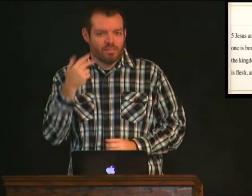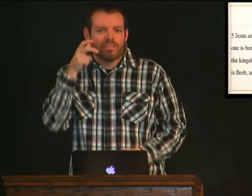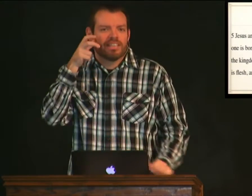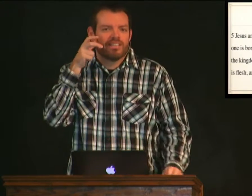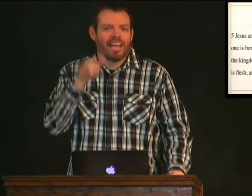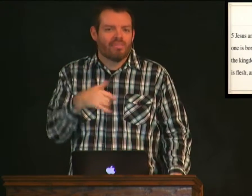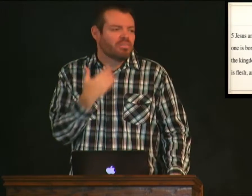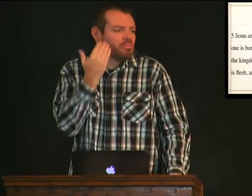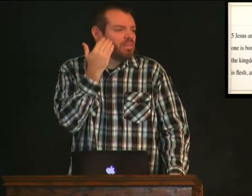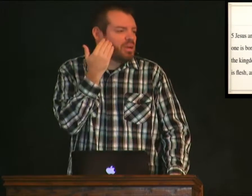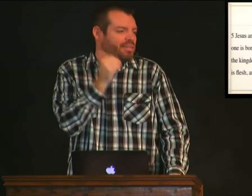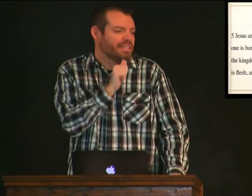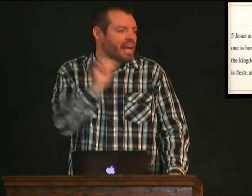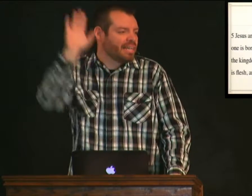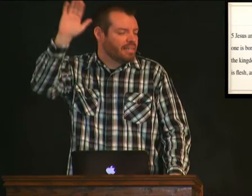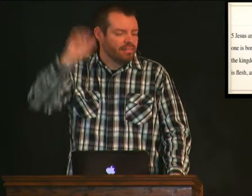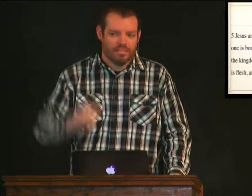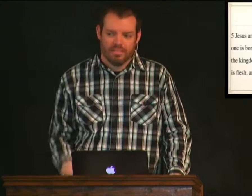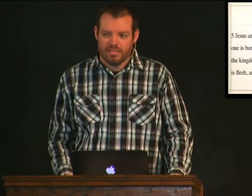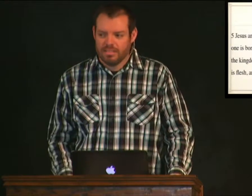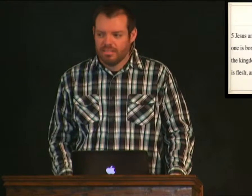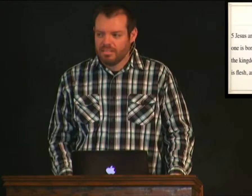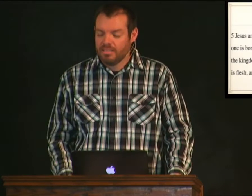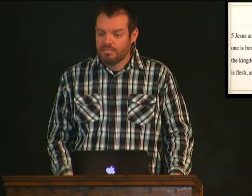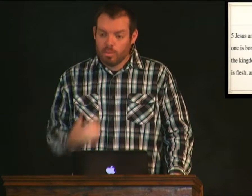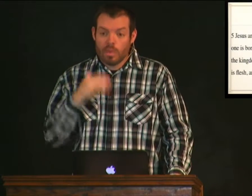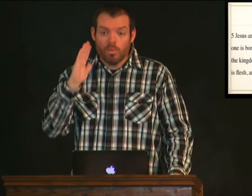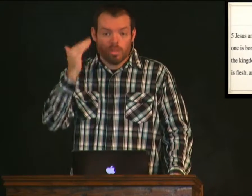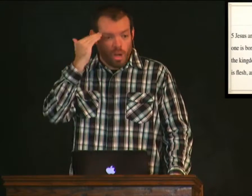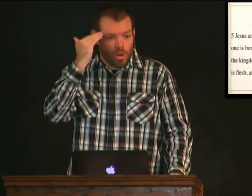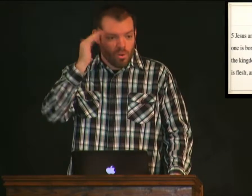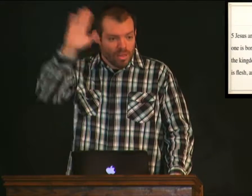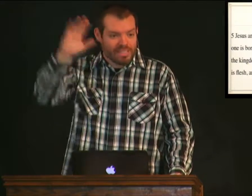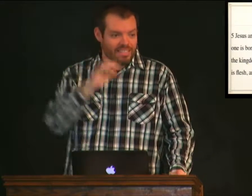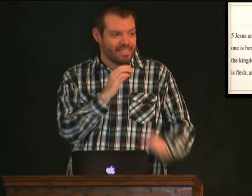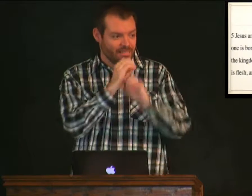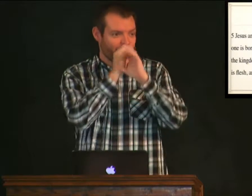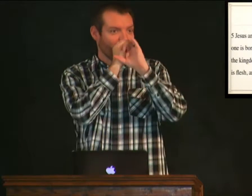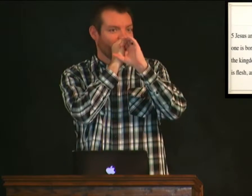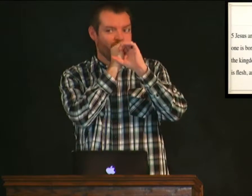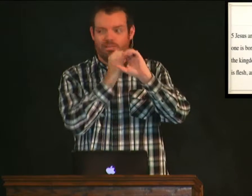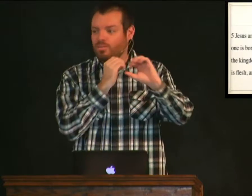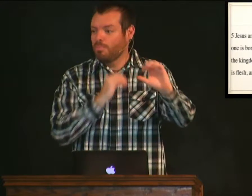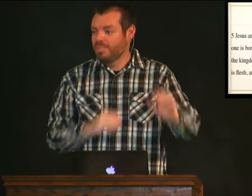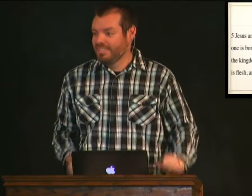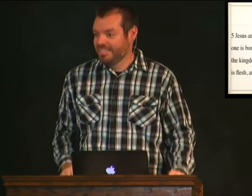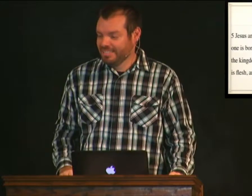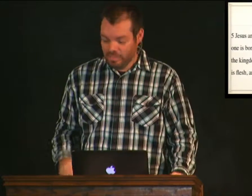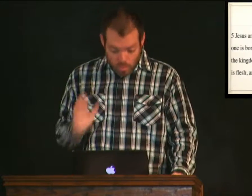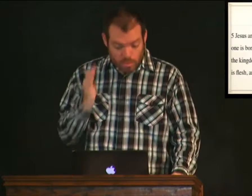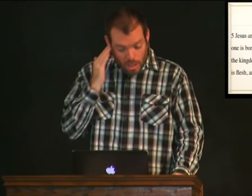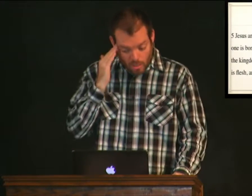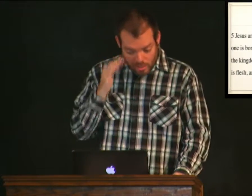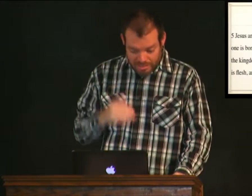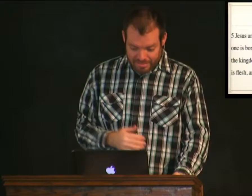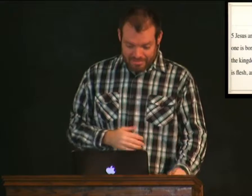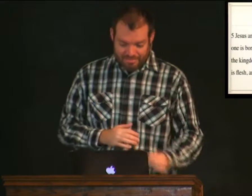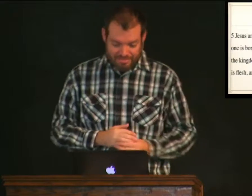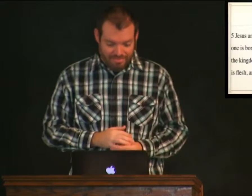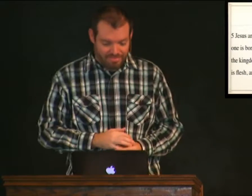So we'll hear that. We know it's not Him. But we will know His trumpet. We will